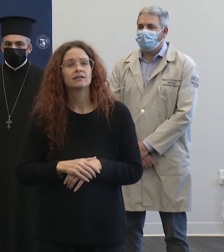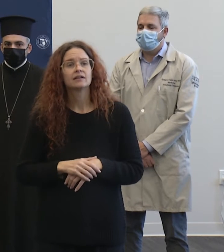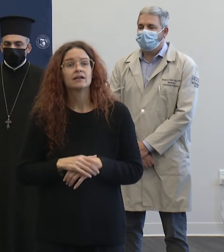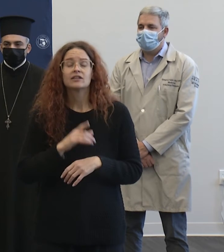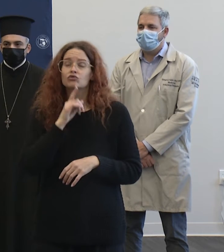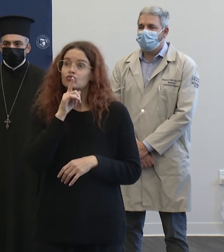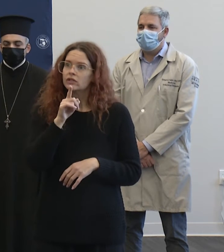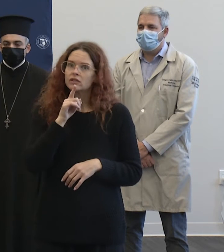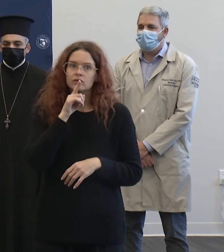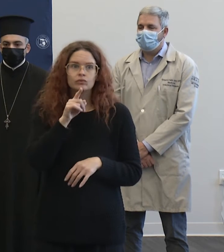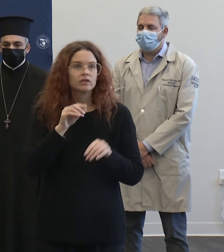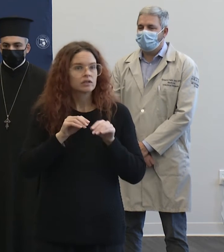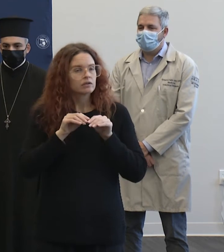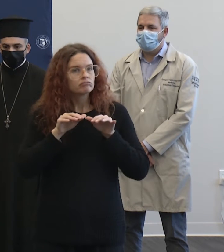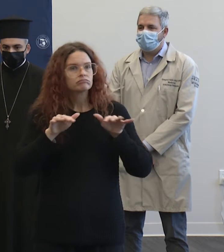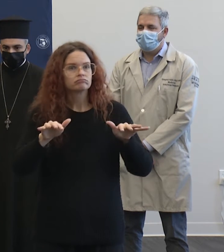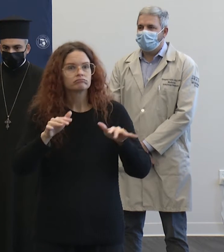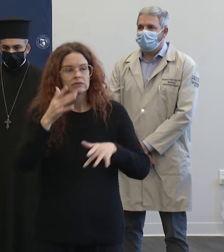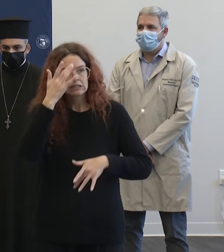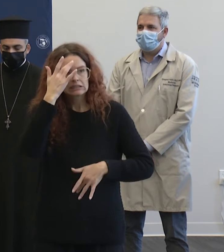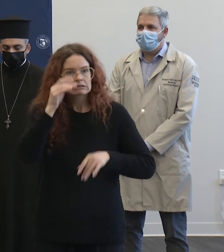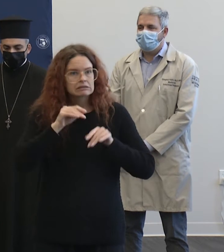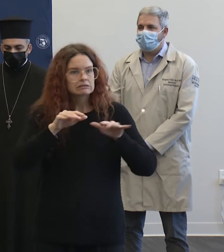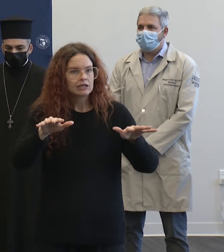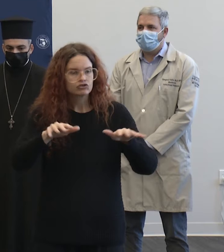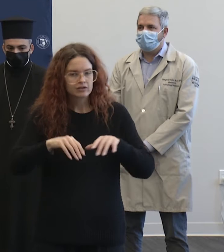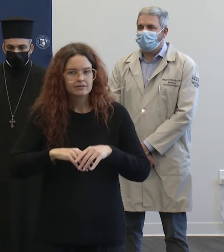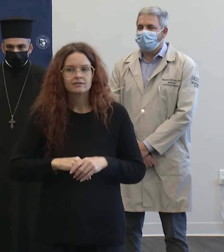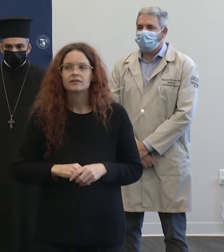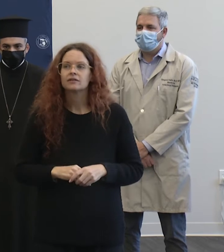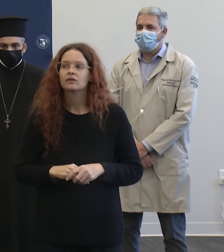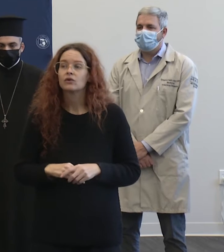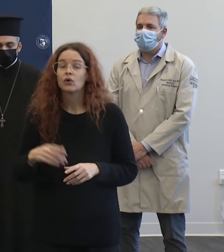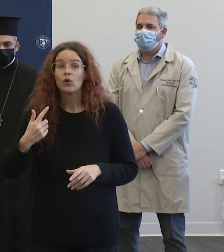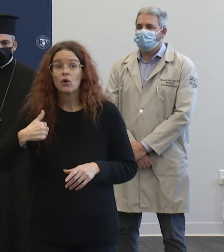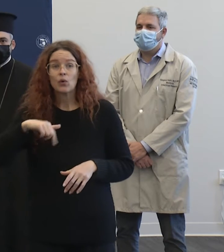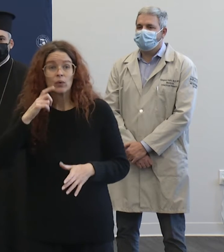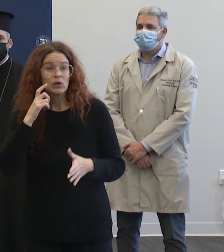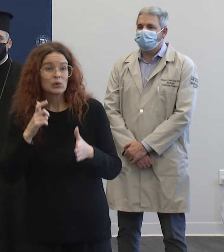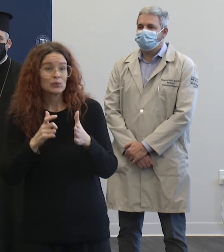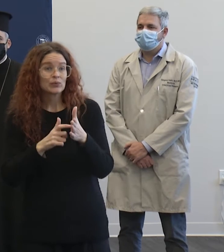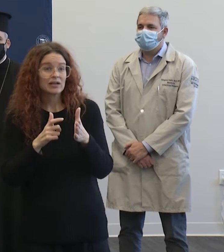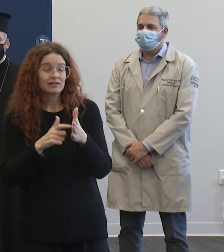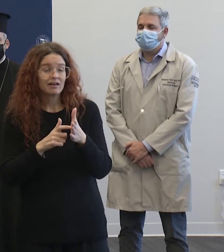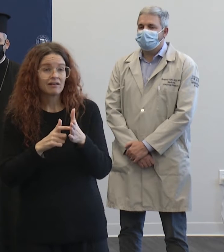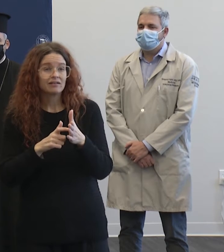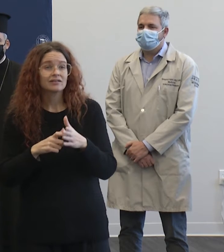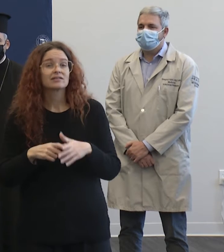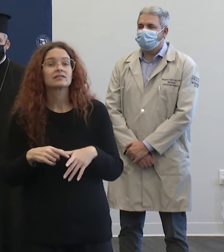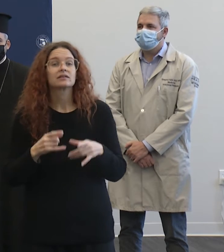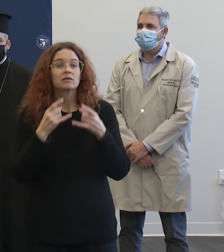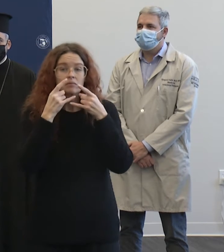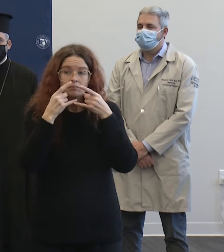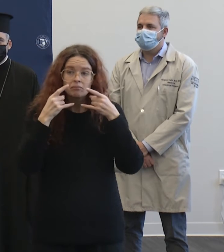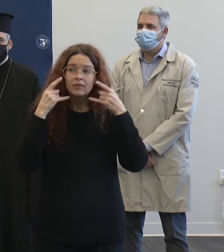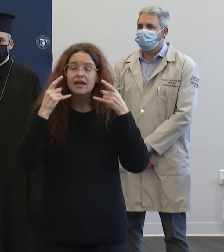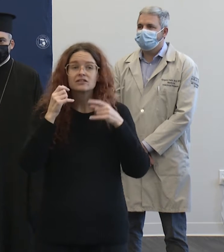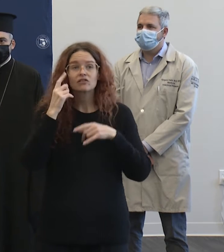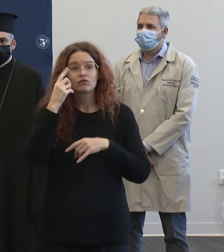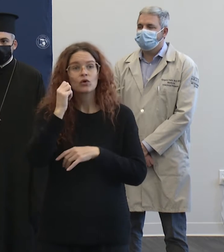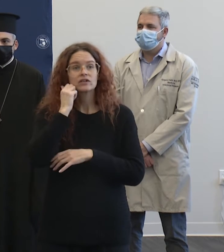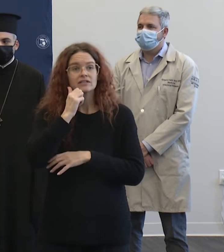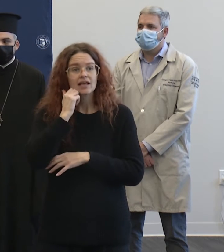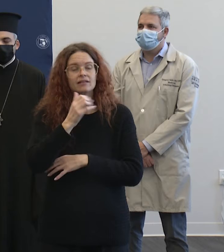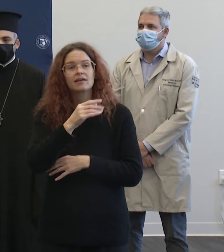extremely contagious. In the Muslim community, we recognize the importance of keeping the mosques open for daily and